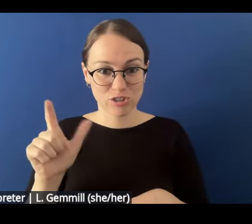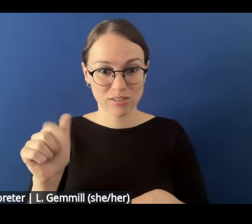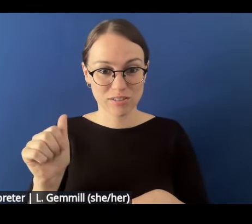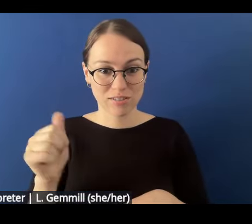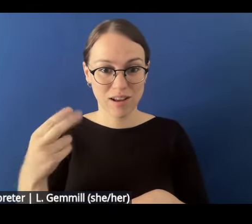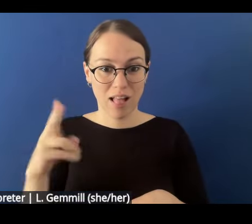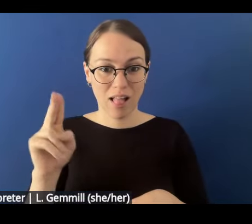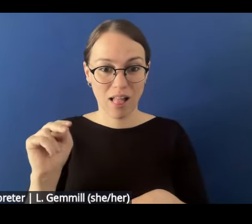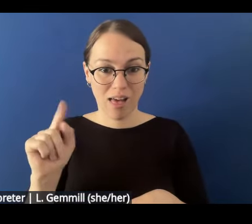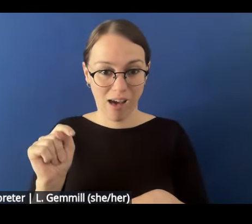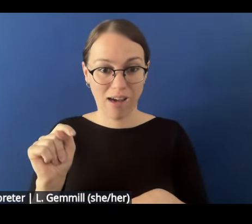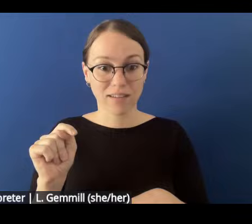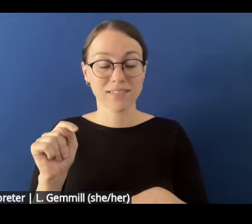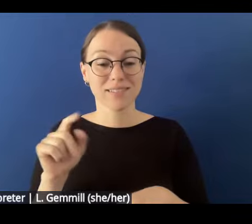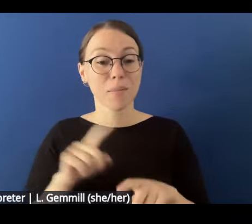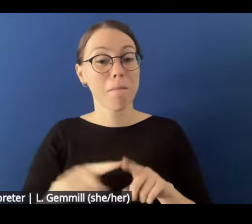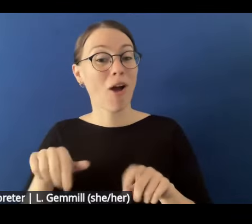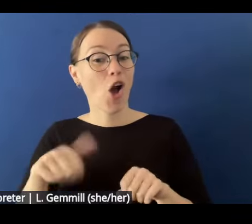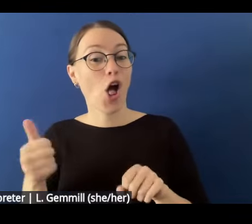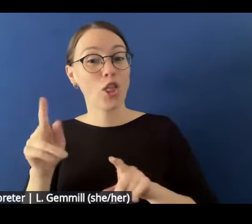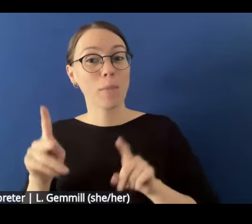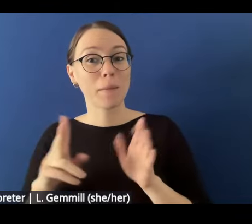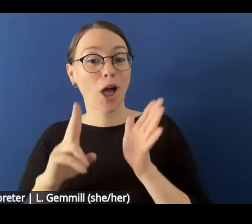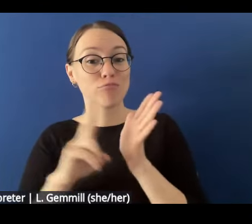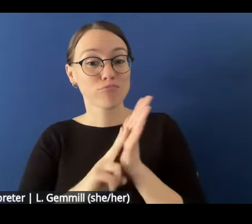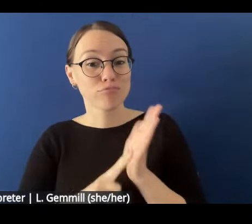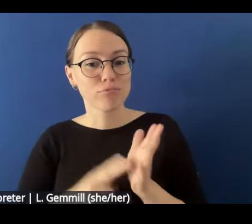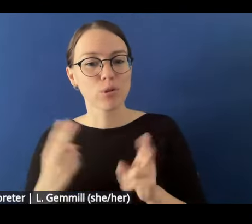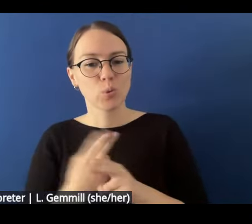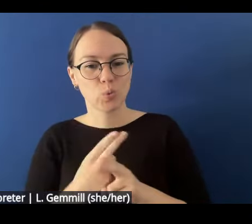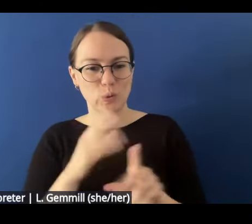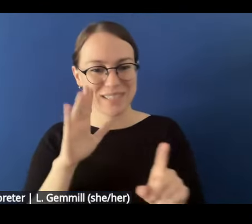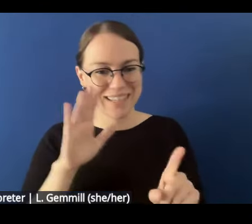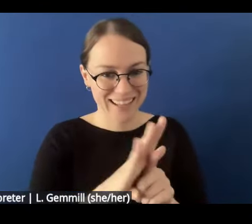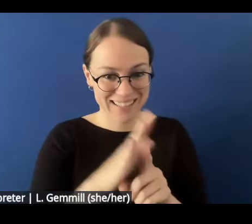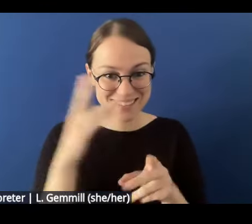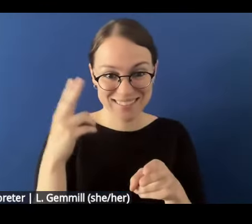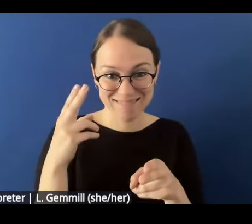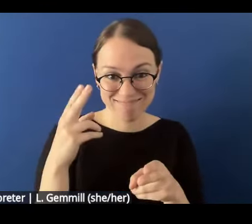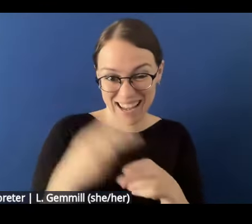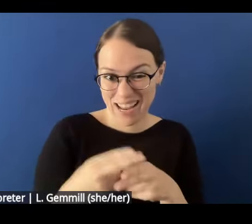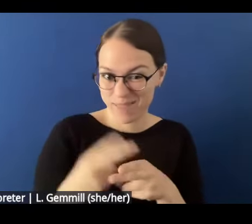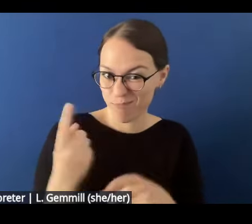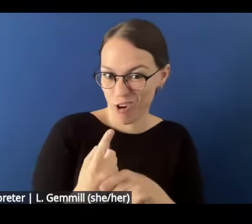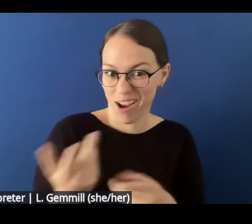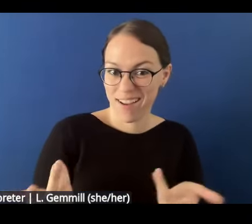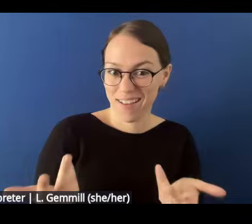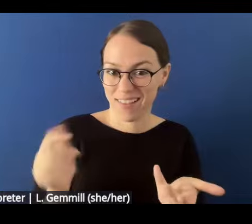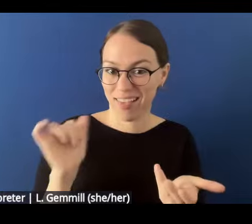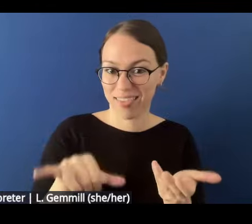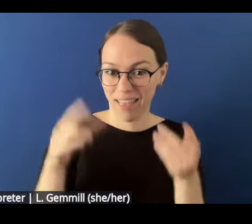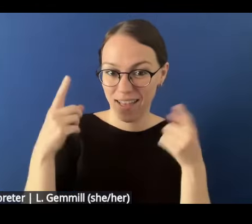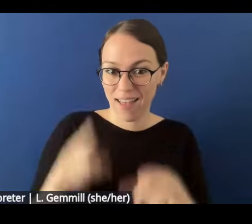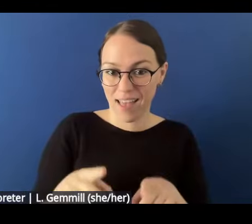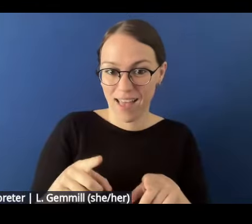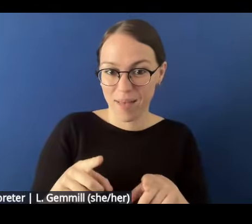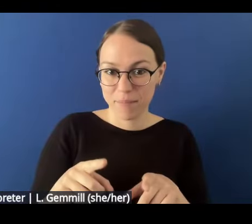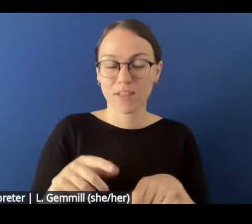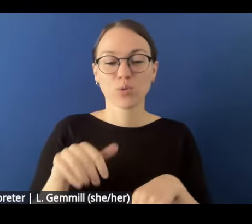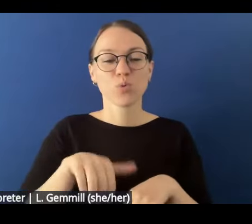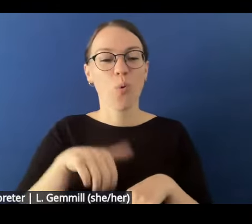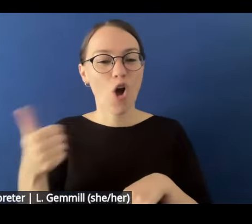Delahunt's name, right? That's what happens. Yeah. So some other